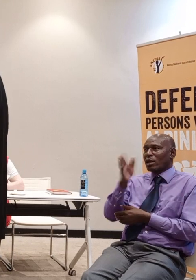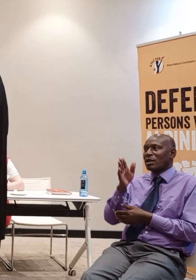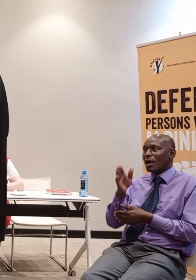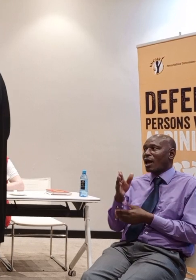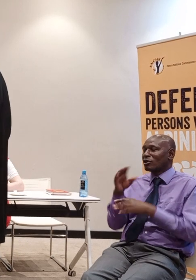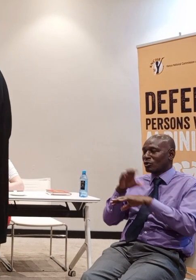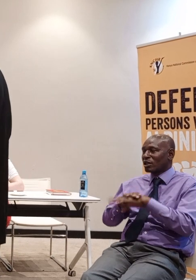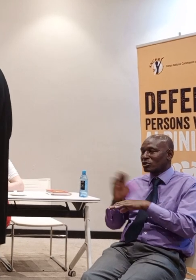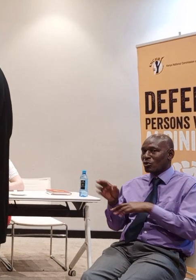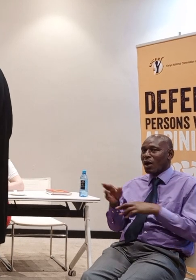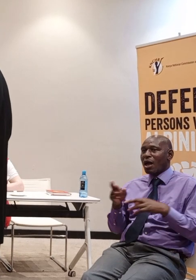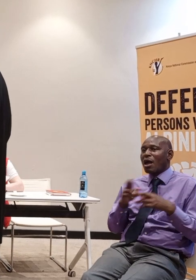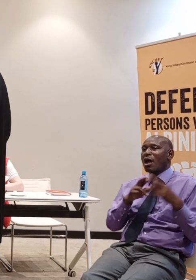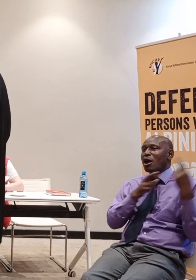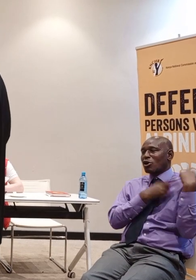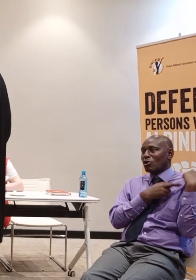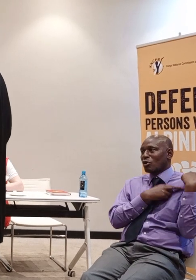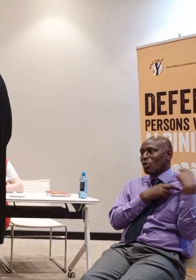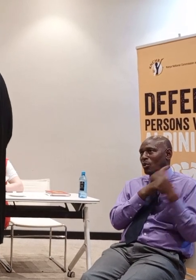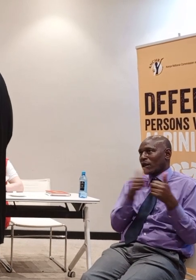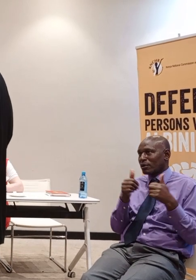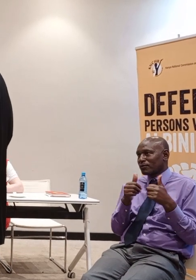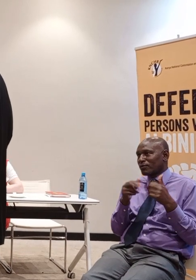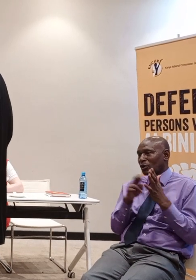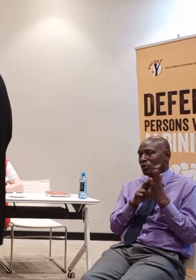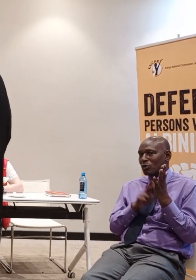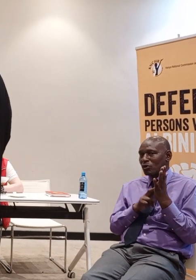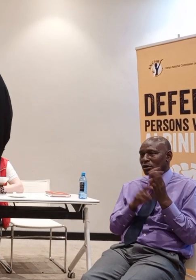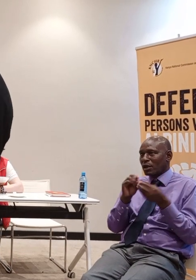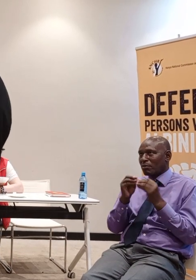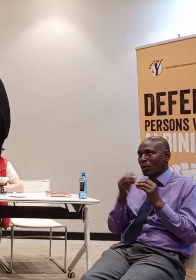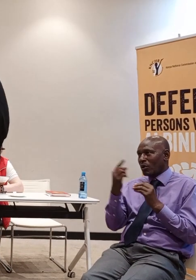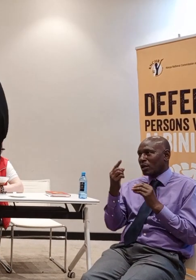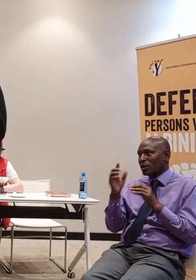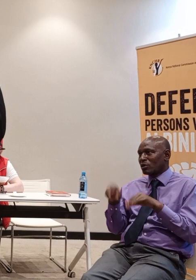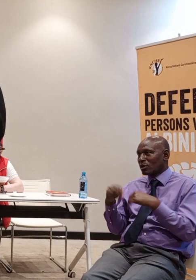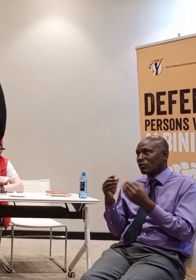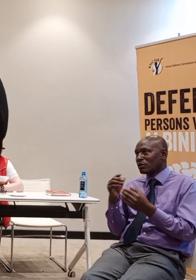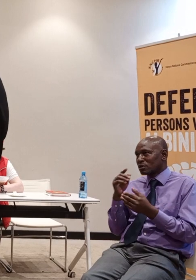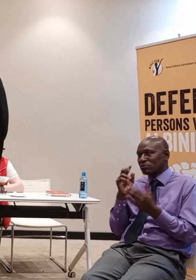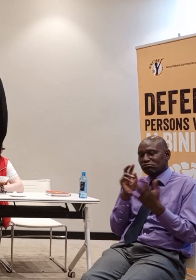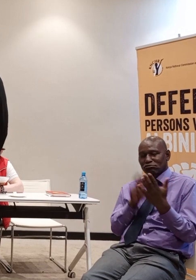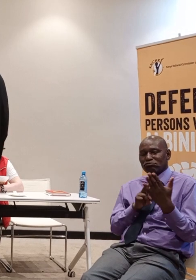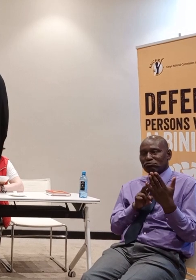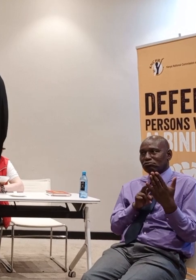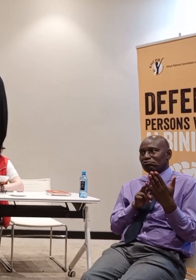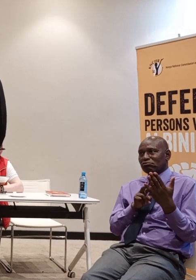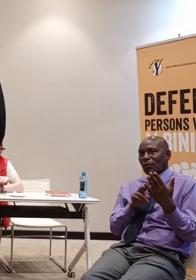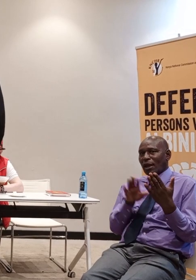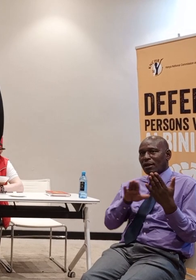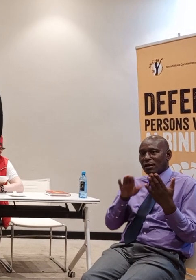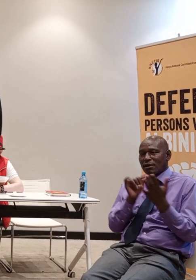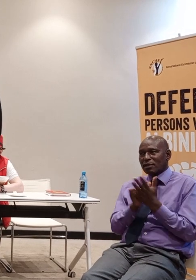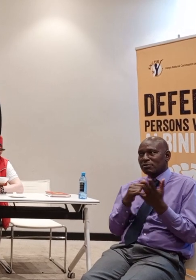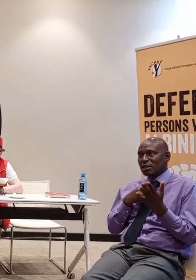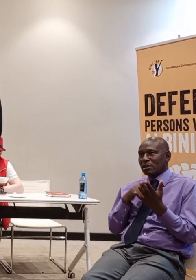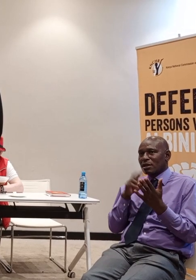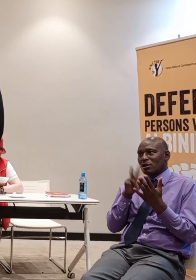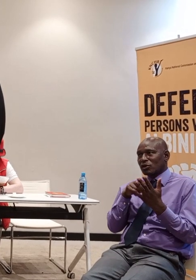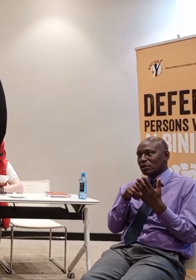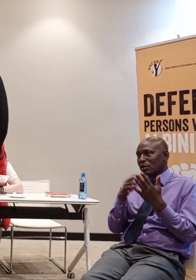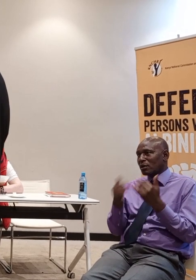in immediate effect. And the rule number one that we give you is to look at this area that I'm about to read for you.